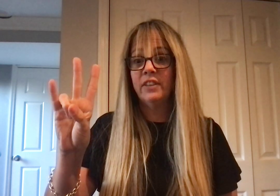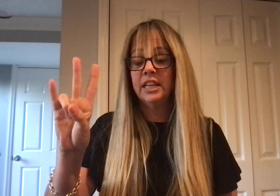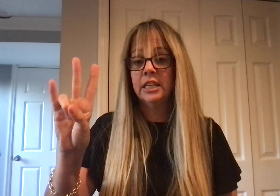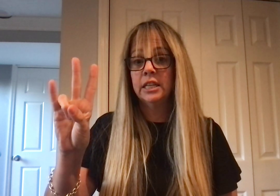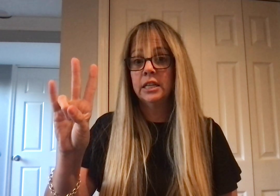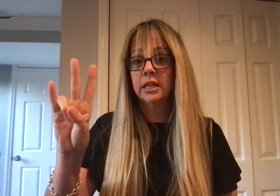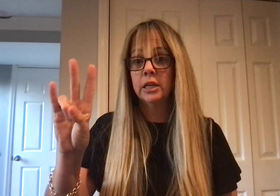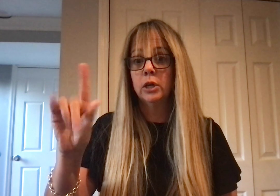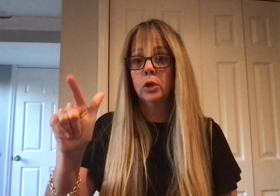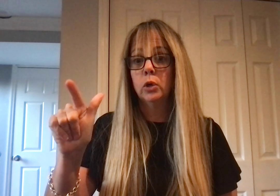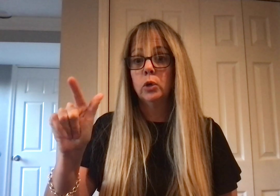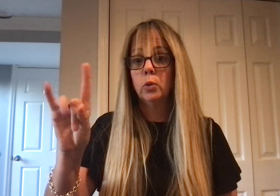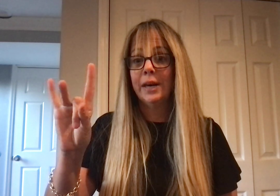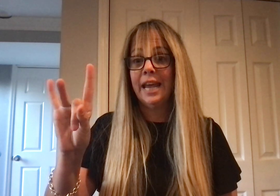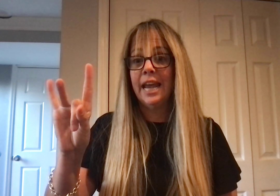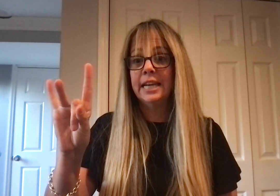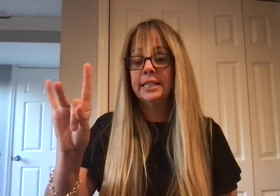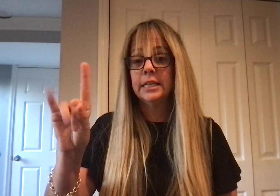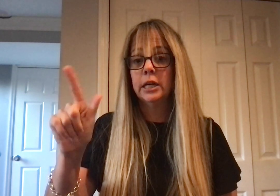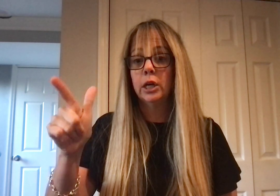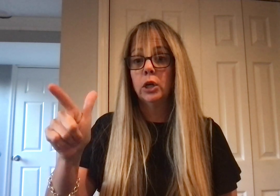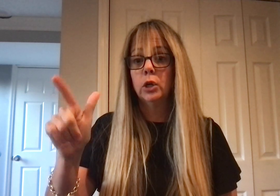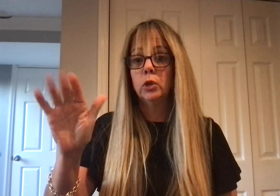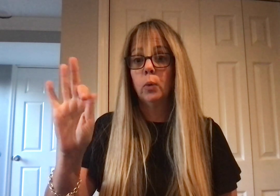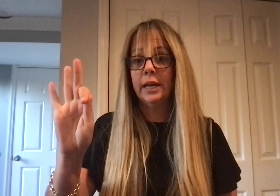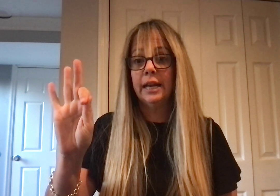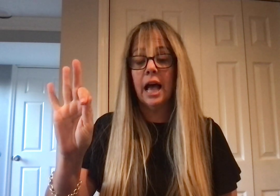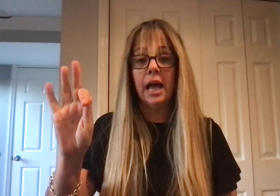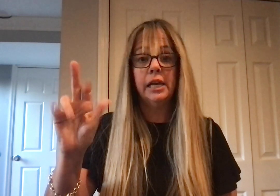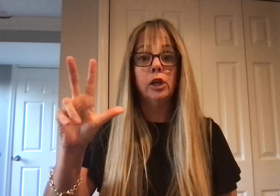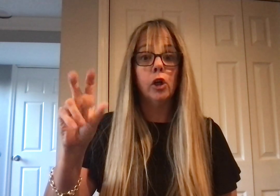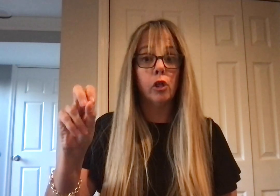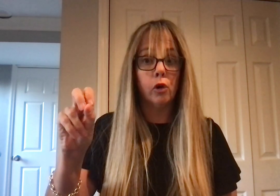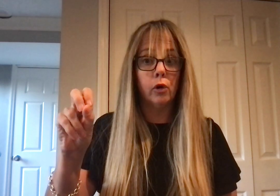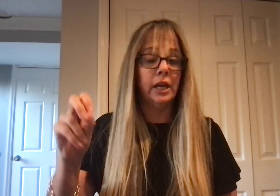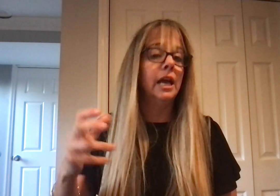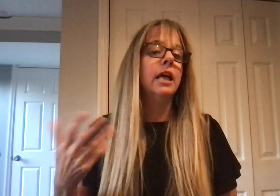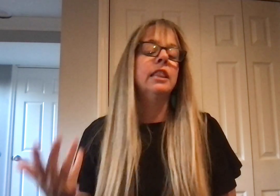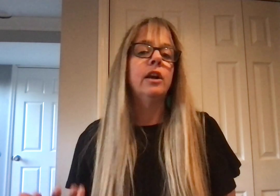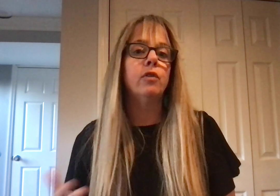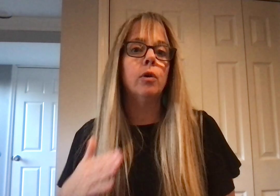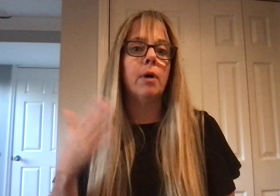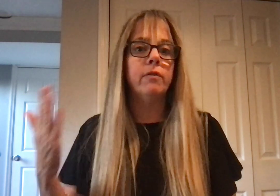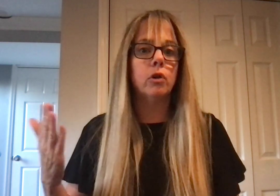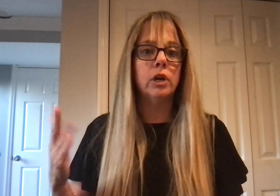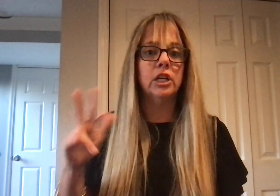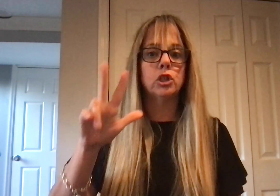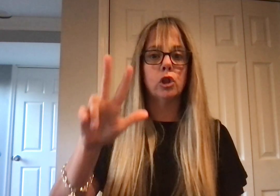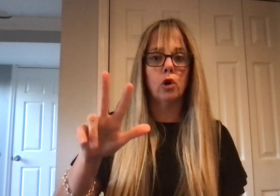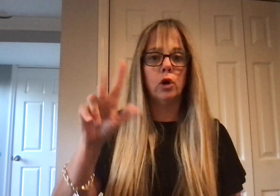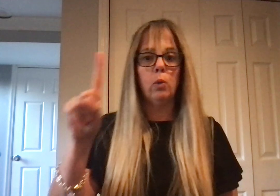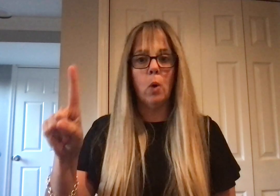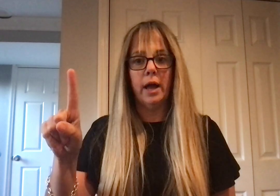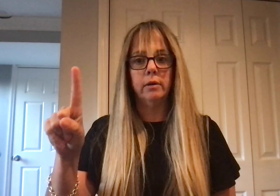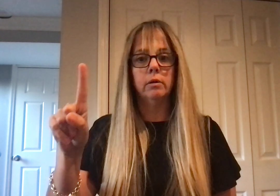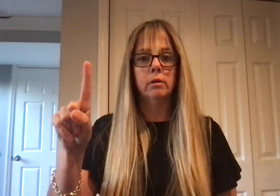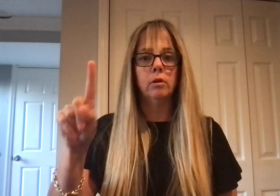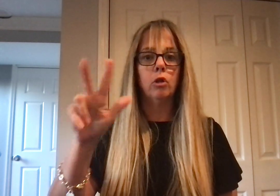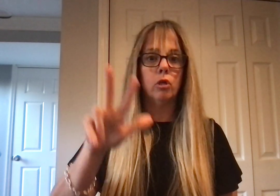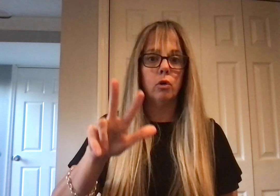27, 28, 29, 30. Then if you're above 30, it's 31,